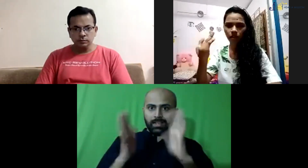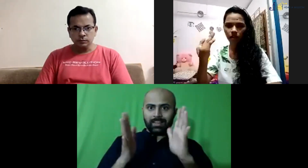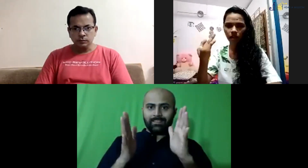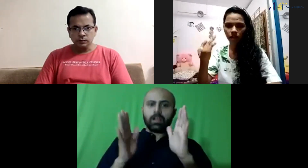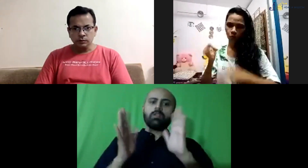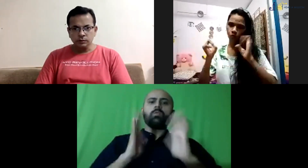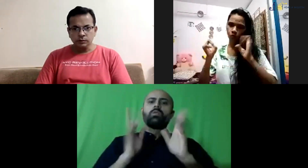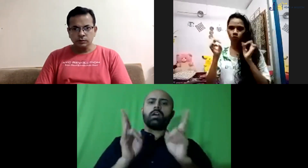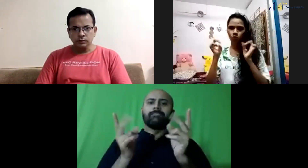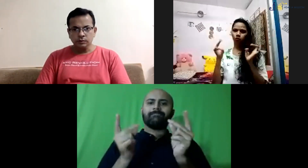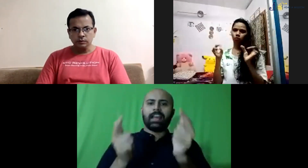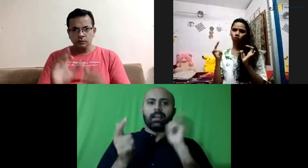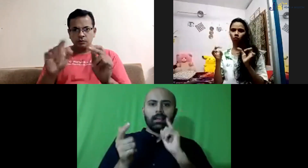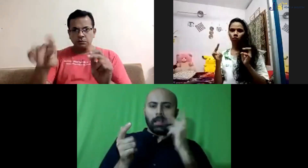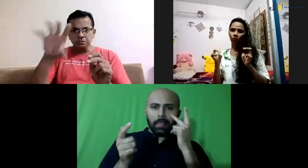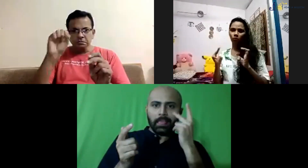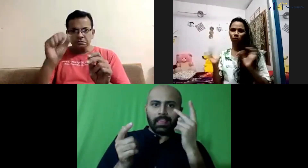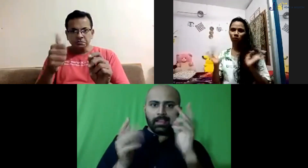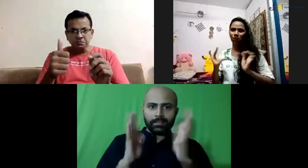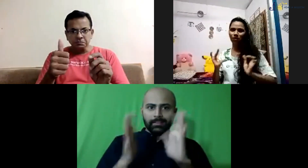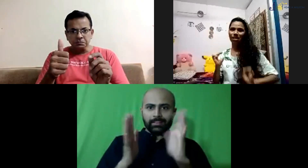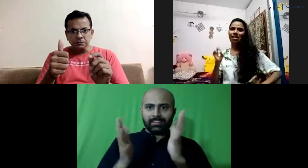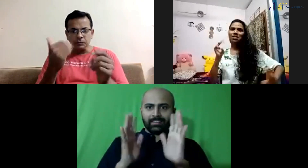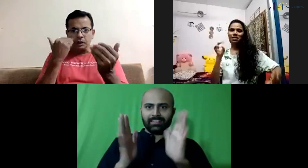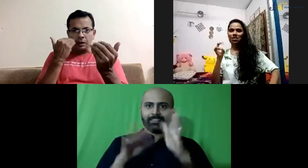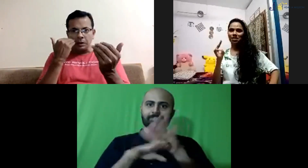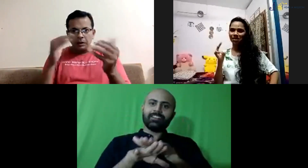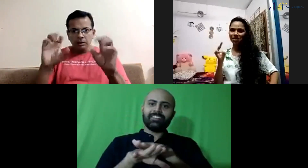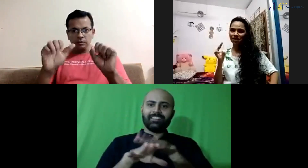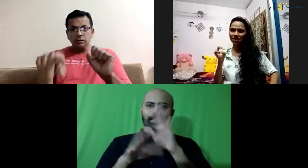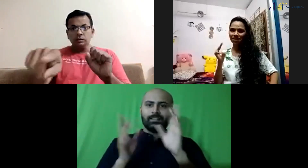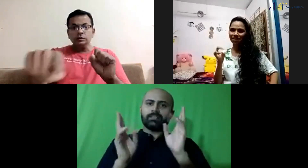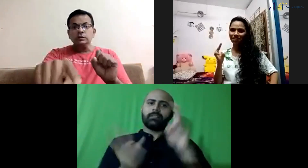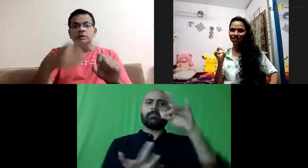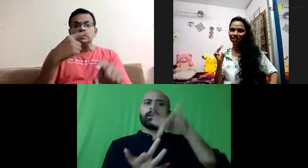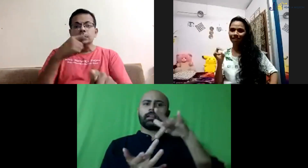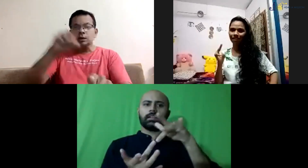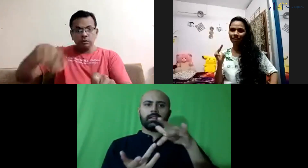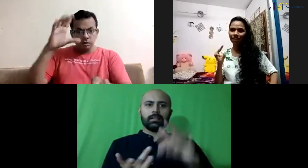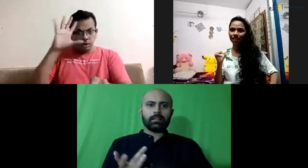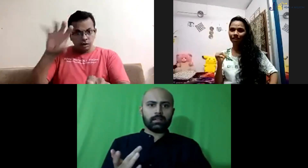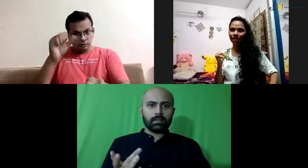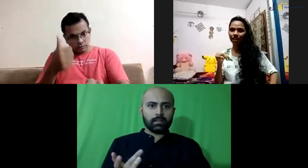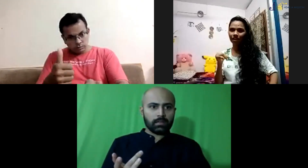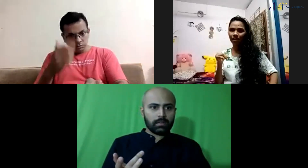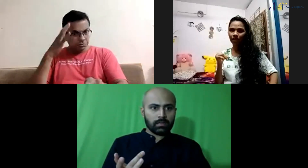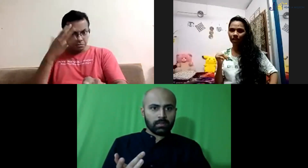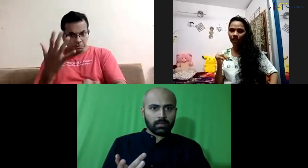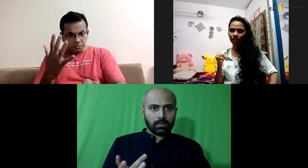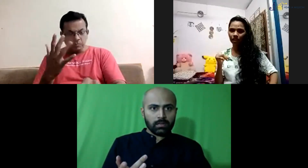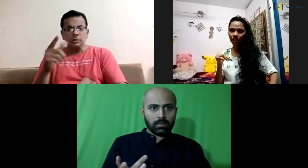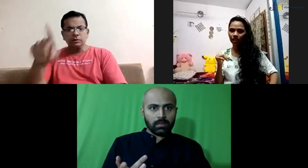Okay. Ashwini, can you sign slow, please? You are signing very fast and people couldn't get you.